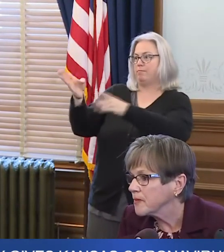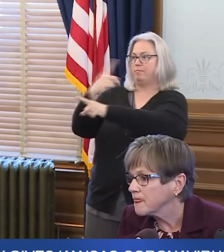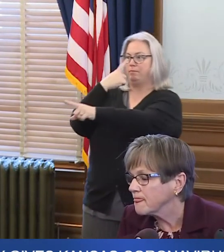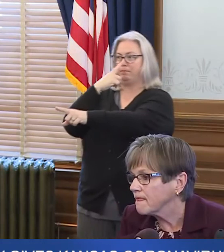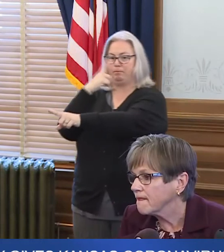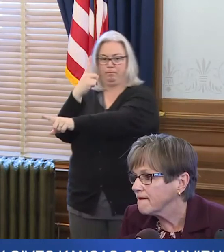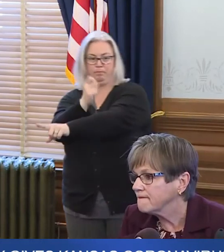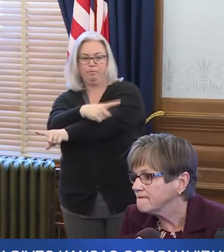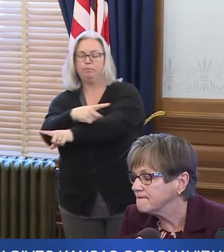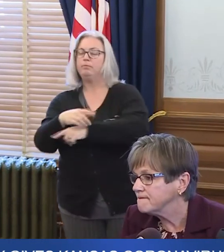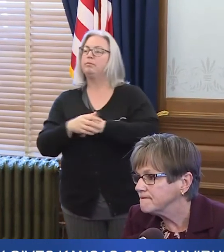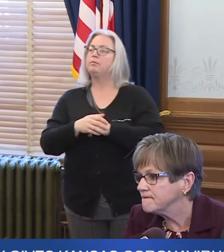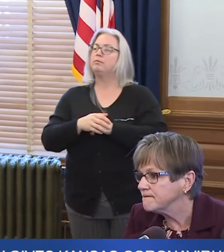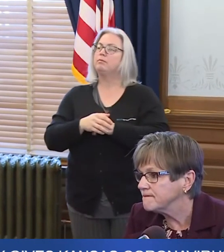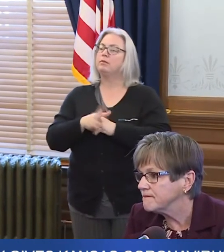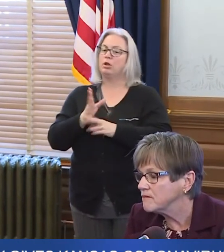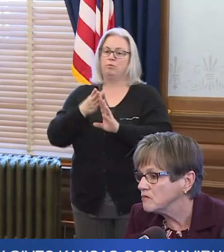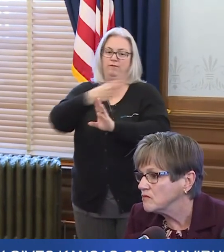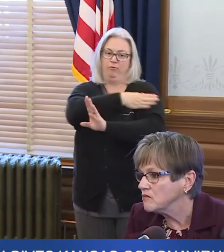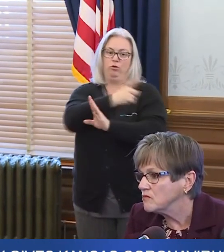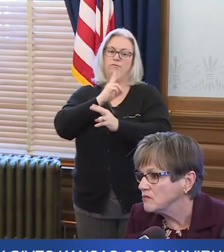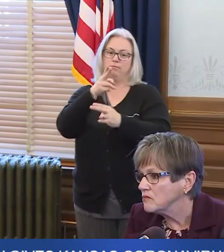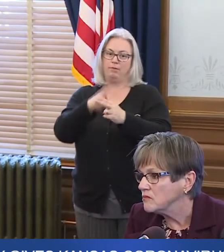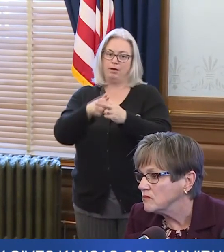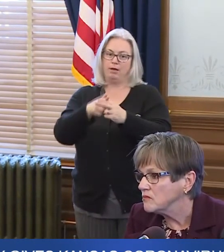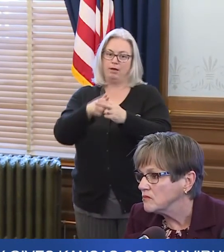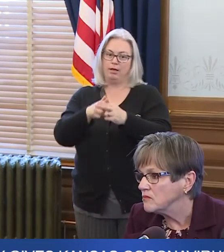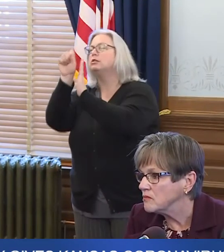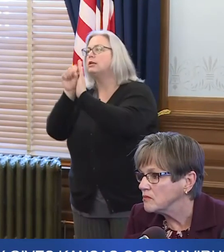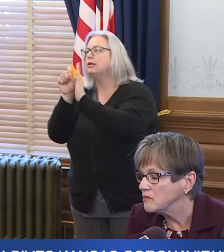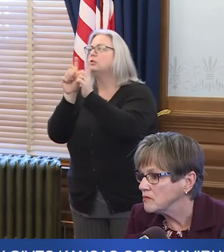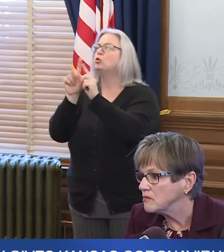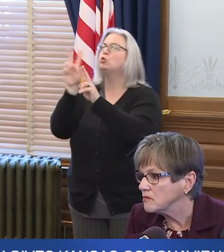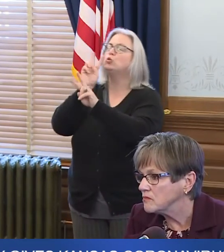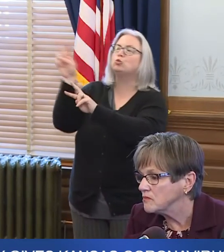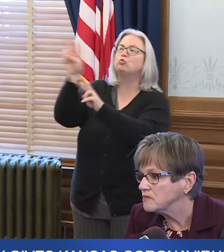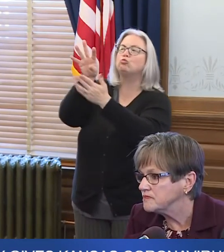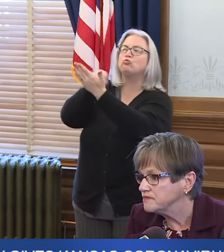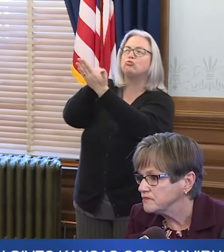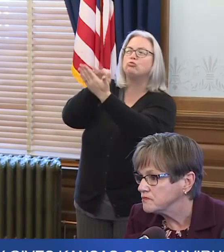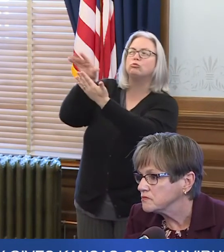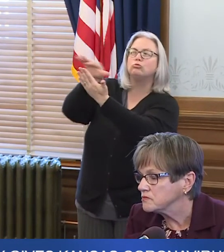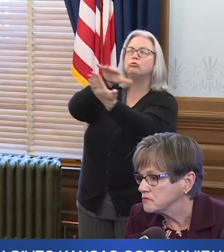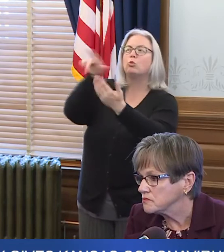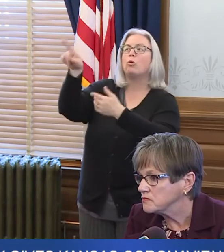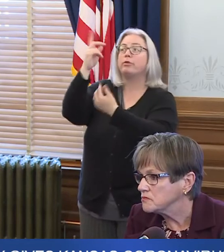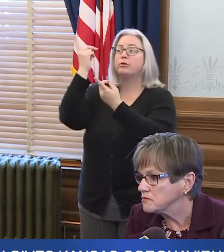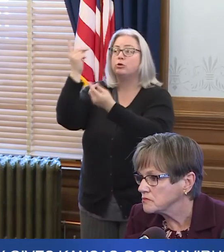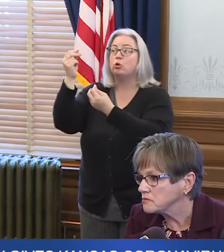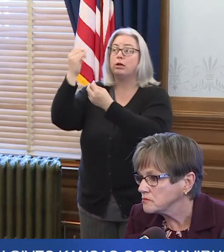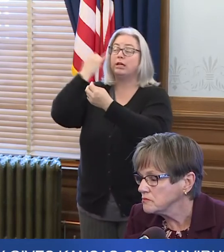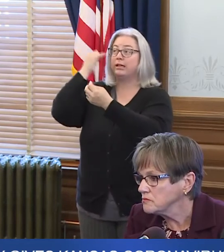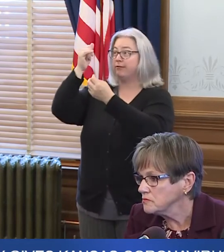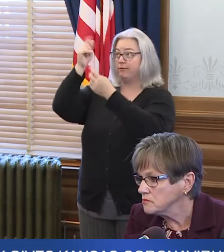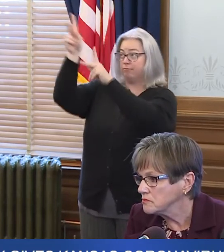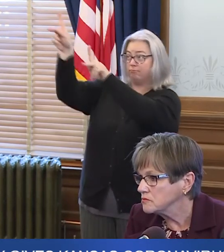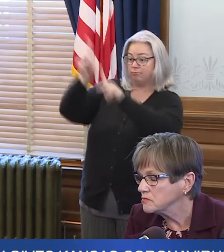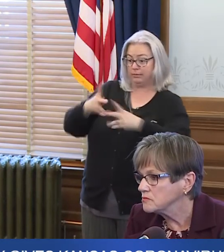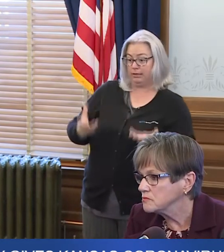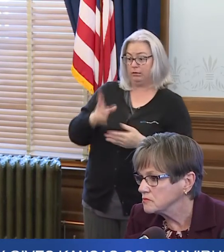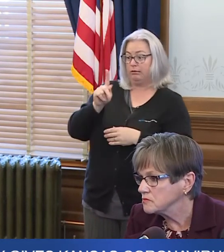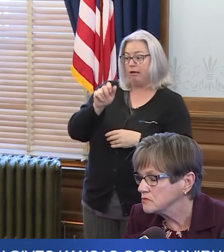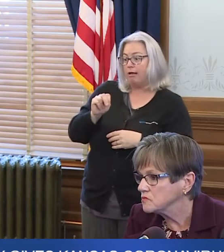talk about, earlier you said you'd look at other states to what they're doing, if that's what's going to happen in Kansas. Surrounding states